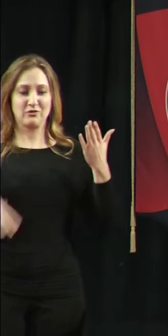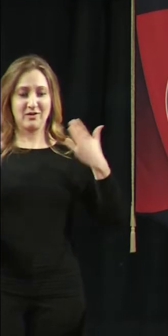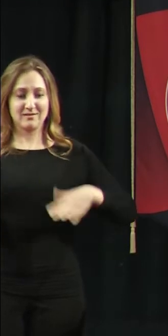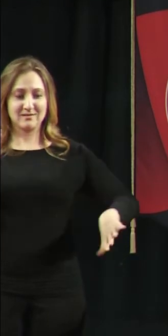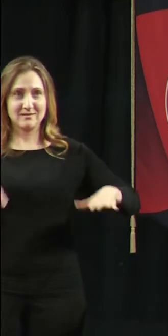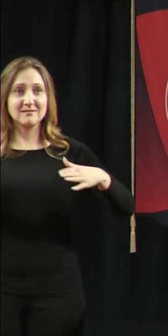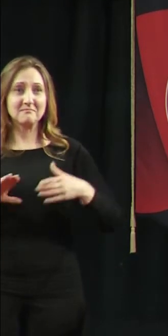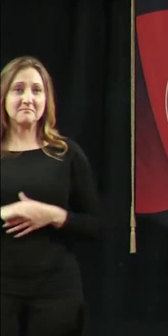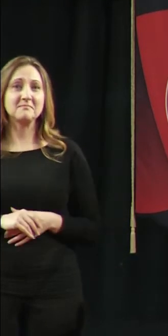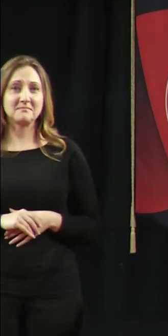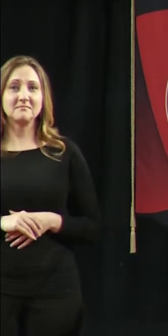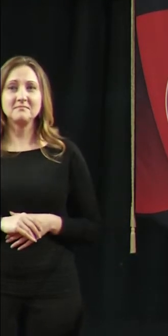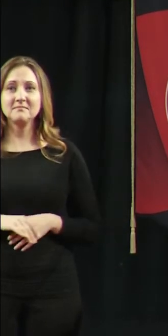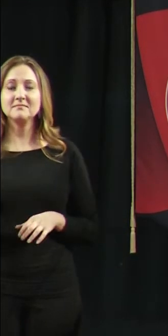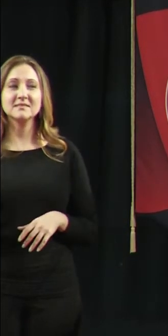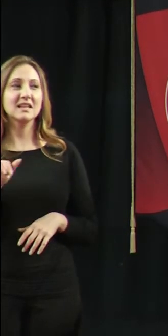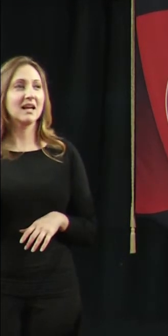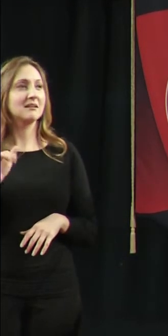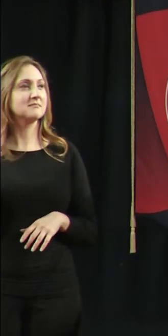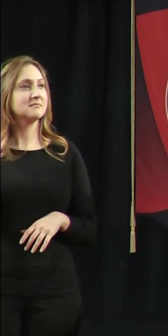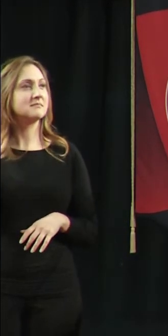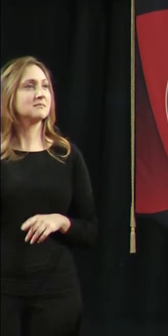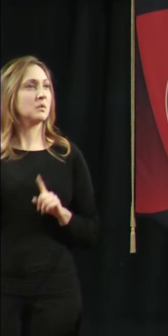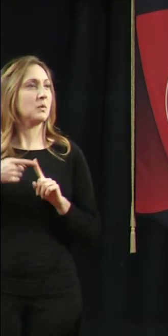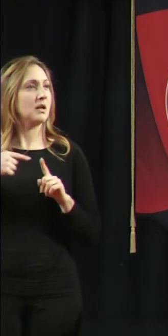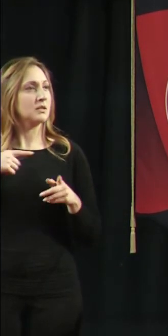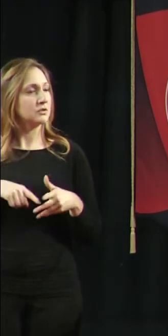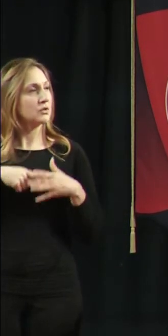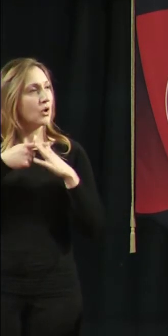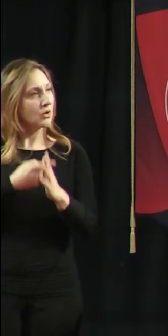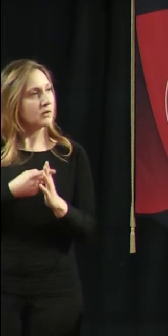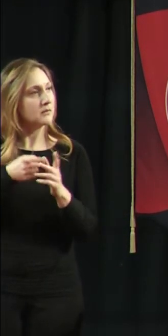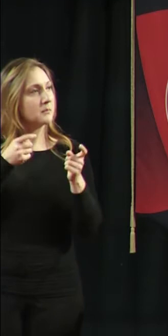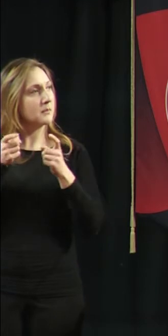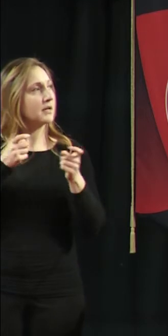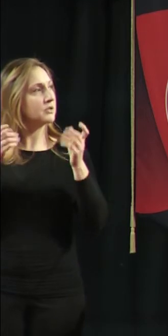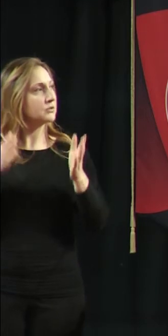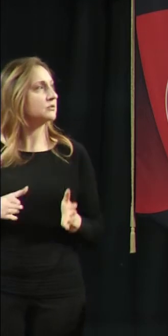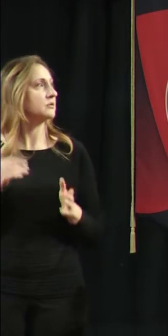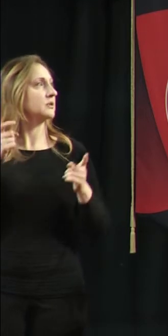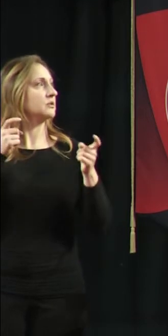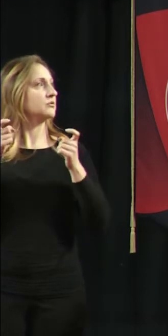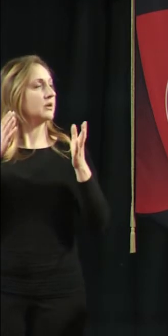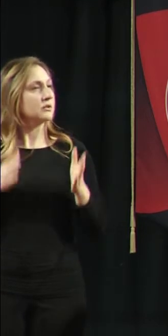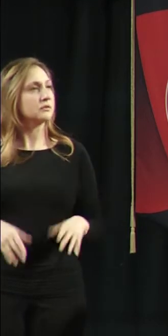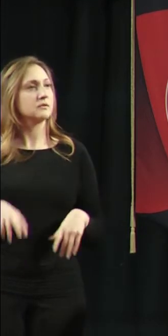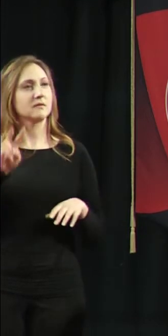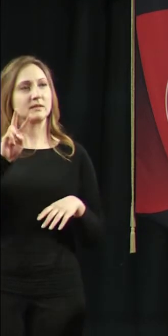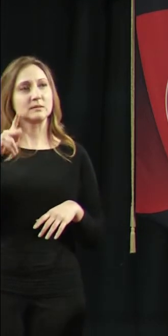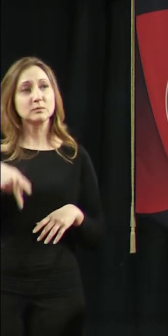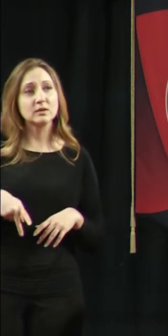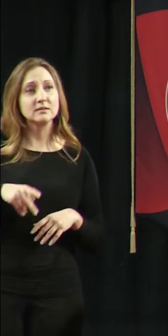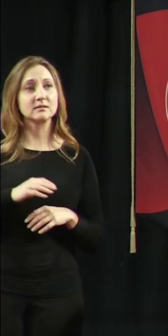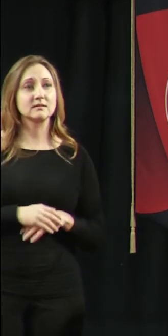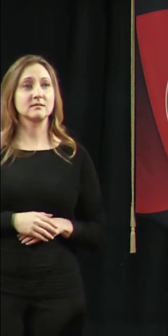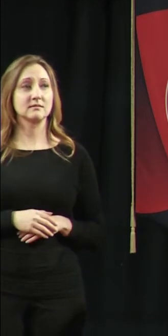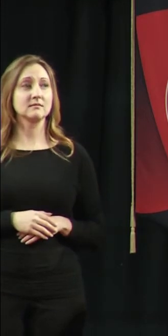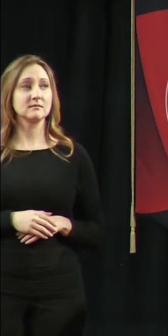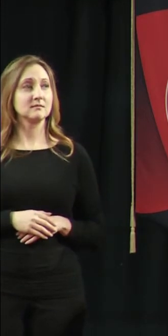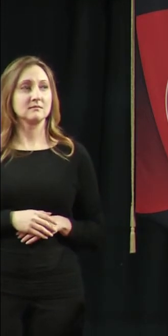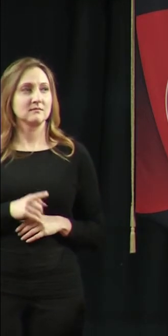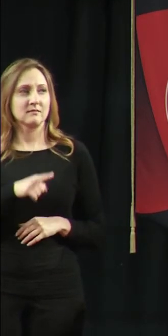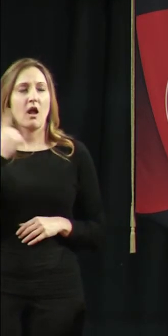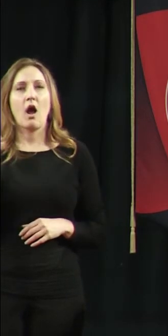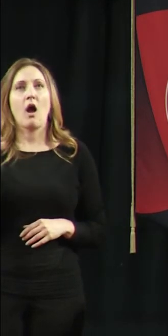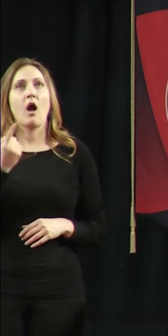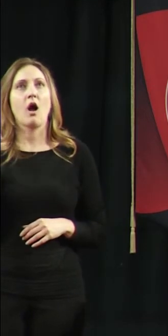dress. Just as it was in my career, managers and directors and vice presidents are